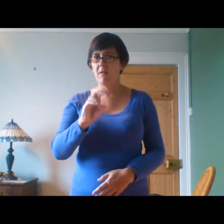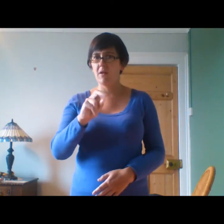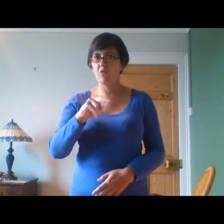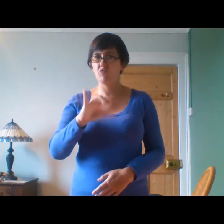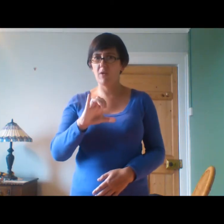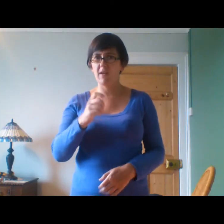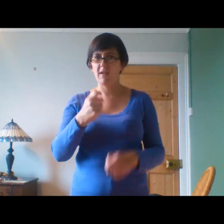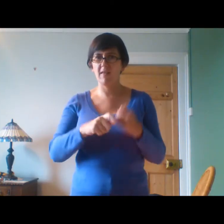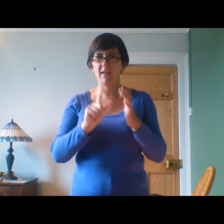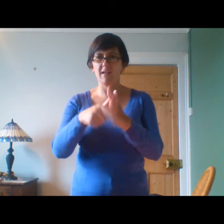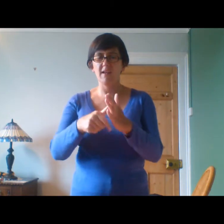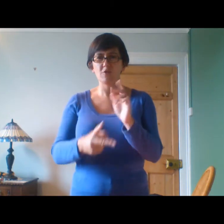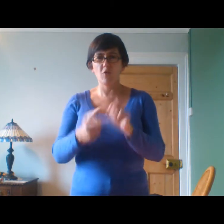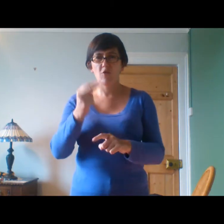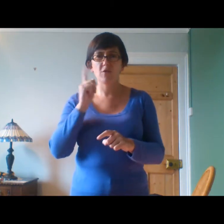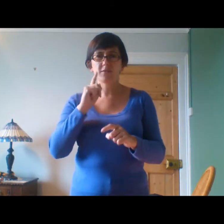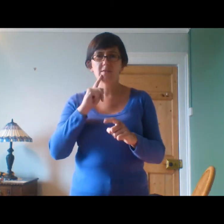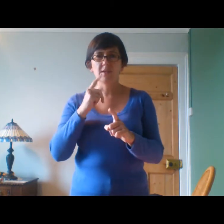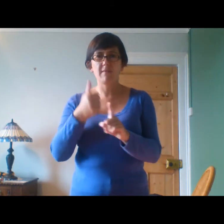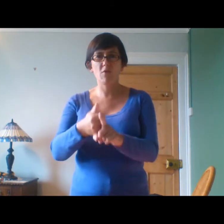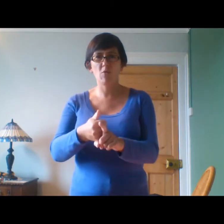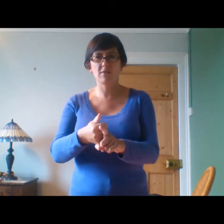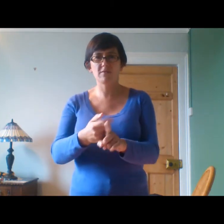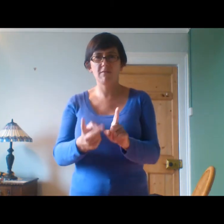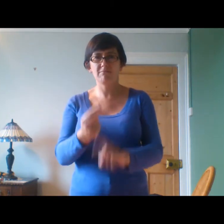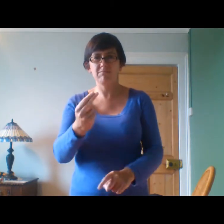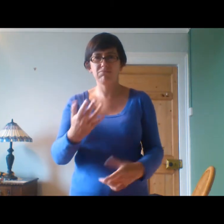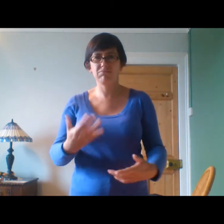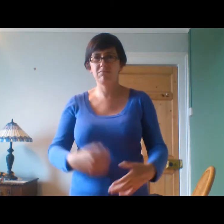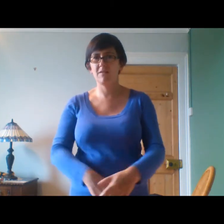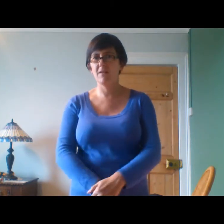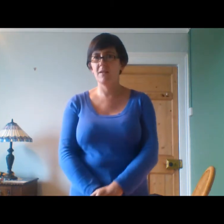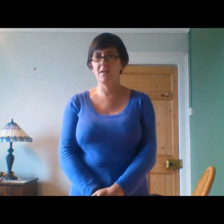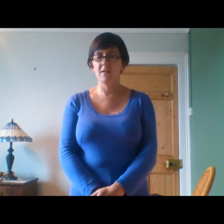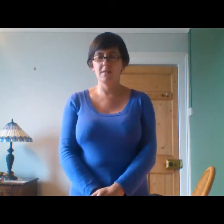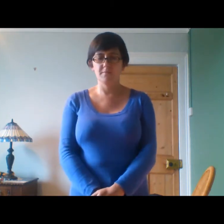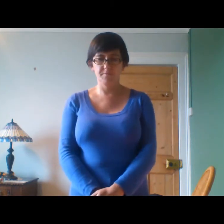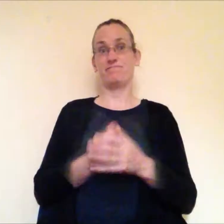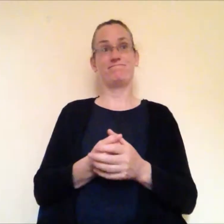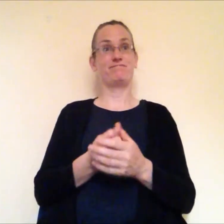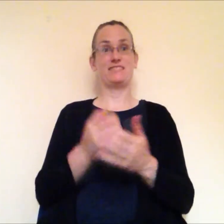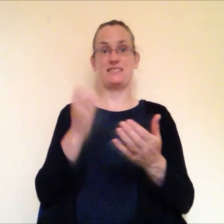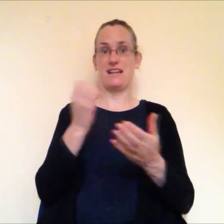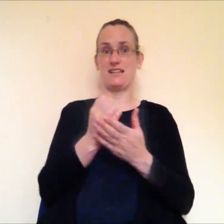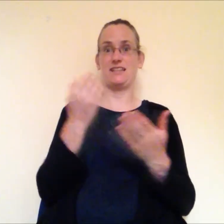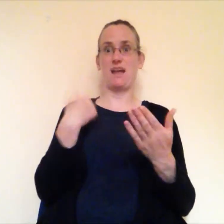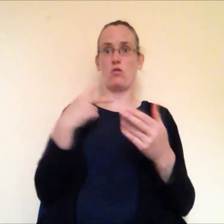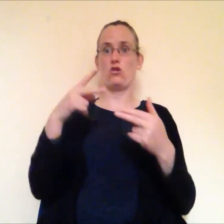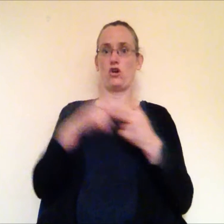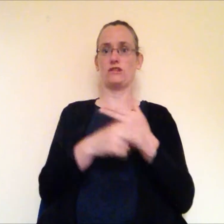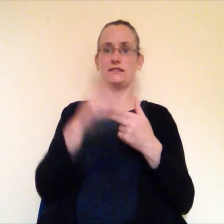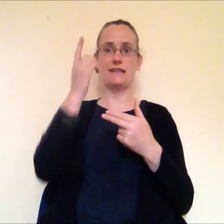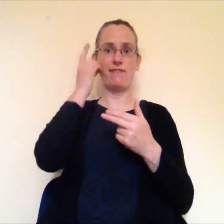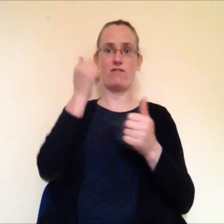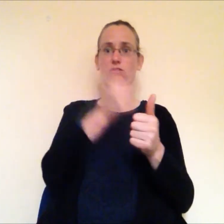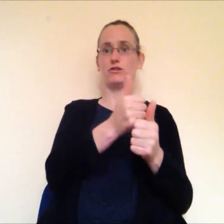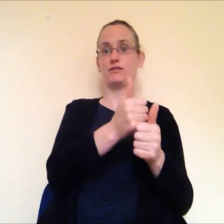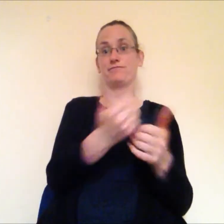Deaf Forward. But it's a specious argument anyway, because it's, I mean, for an awful lot of people... Deaf Forward. They cut Deaf Forward. But it's a specious